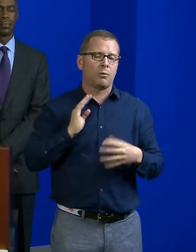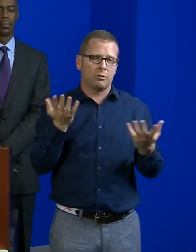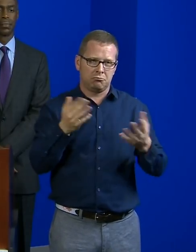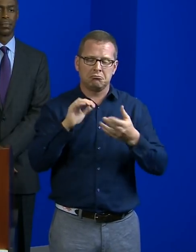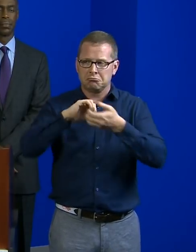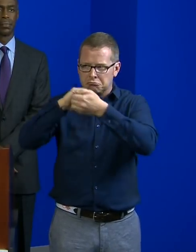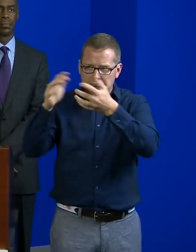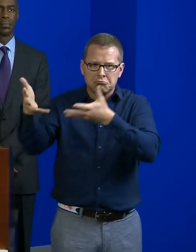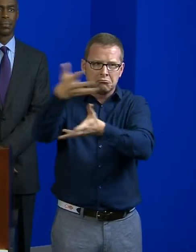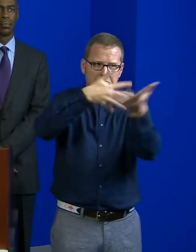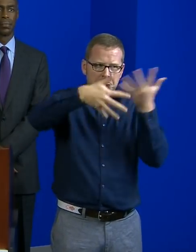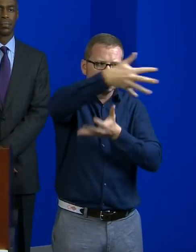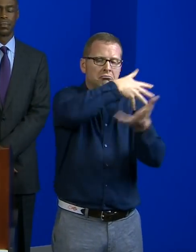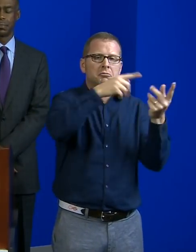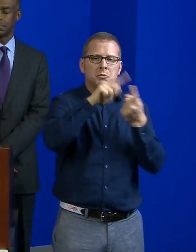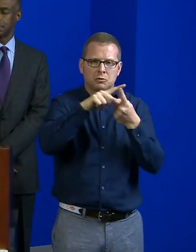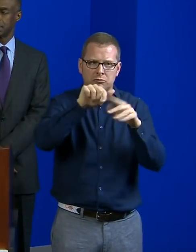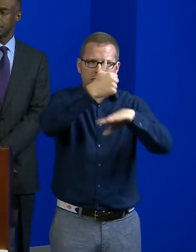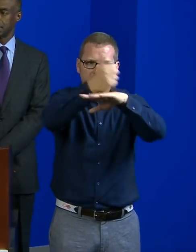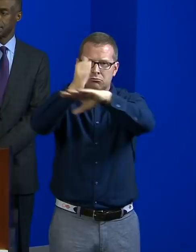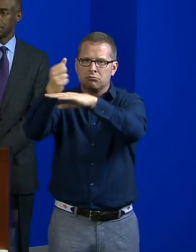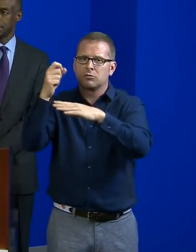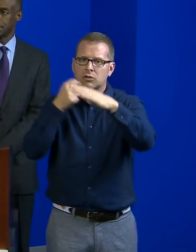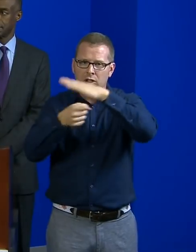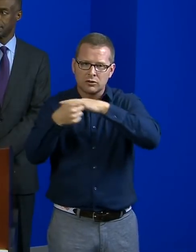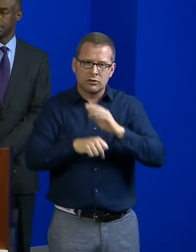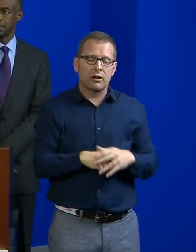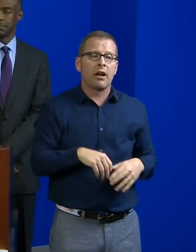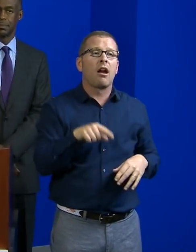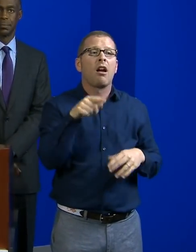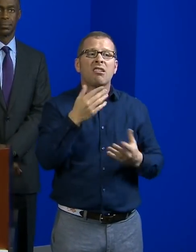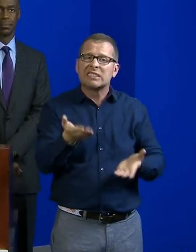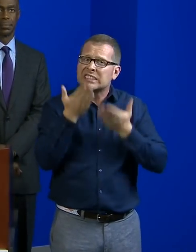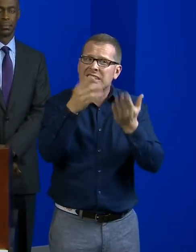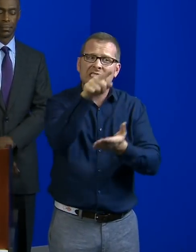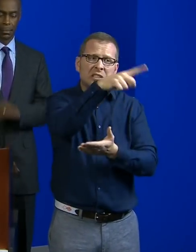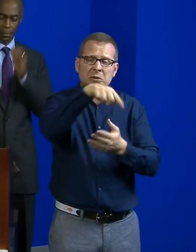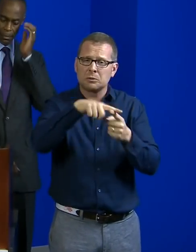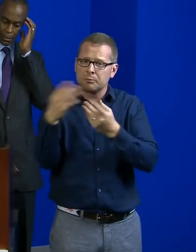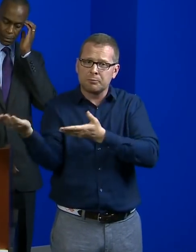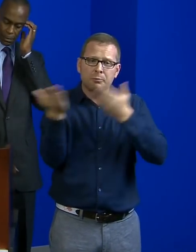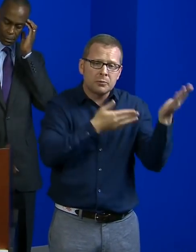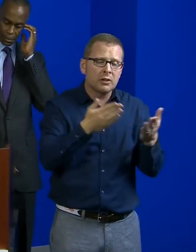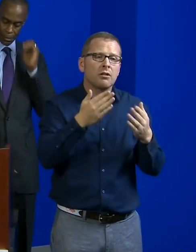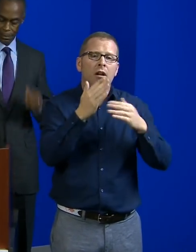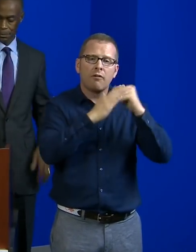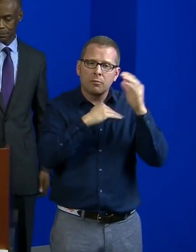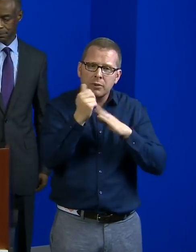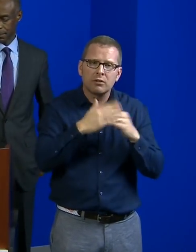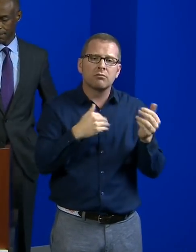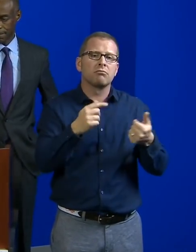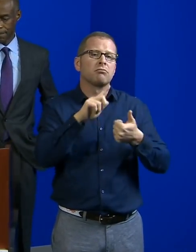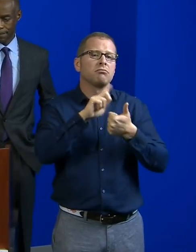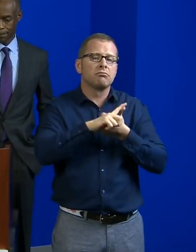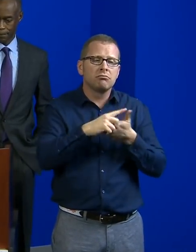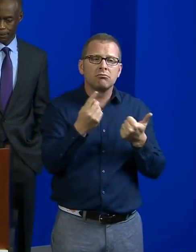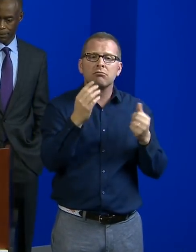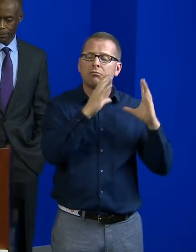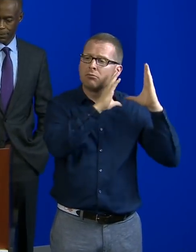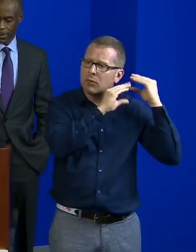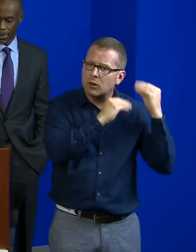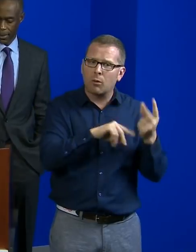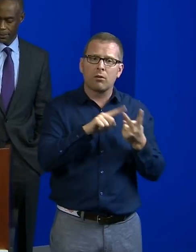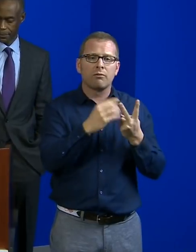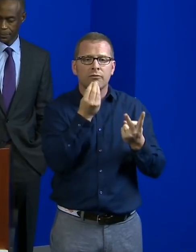including bedding, snacks, water, and anything else you may need. We do have pet-friendly